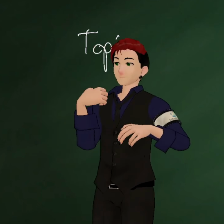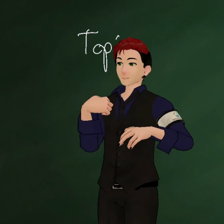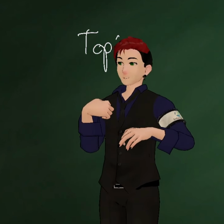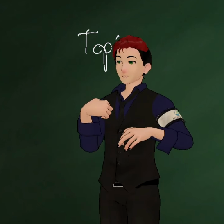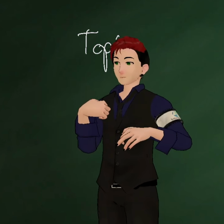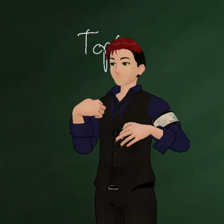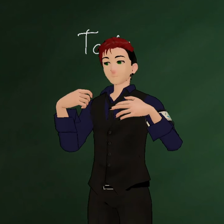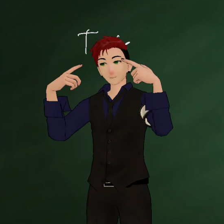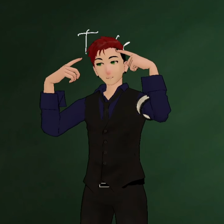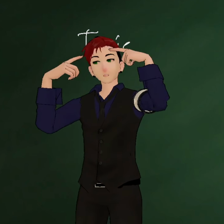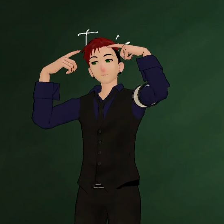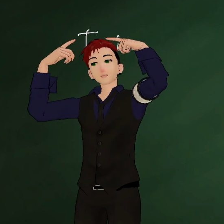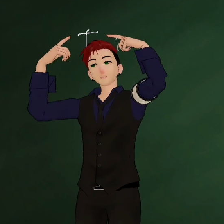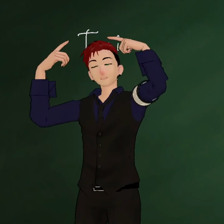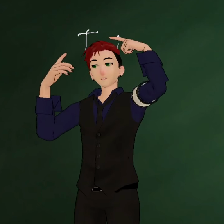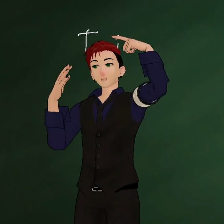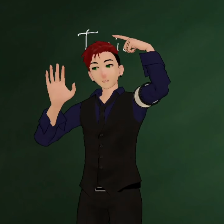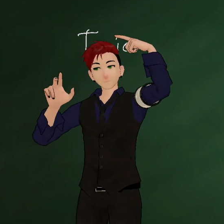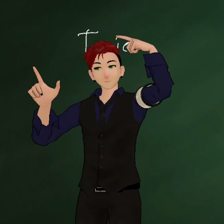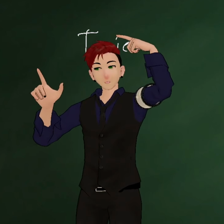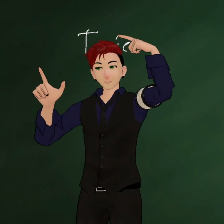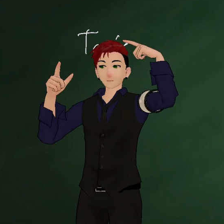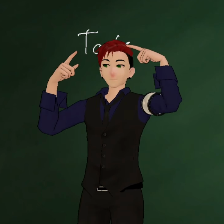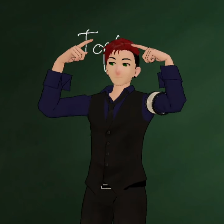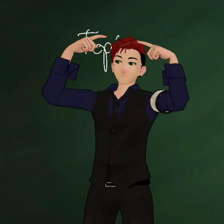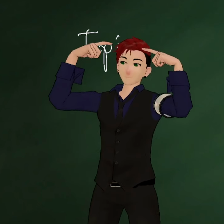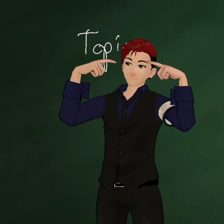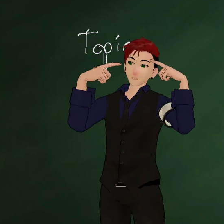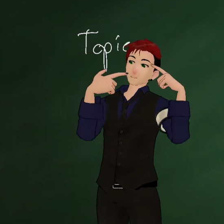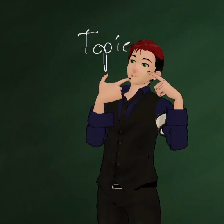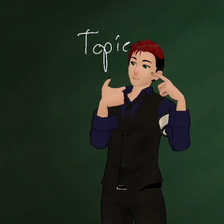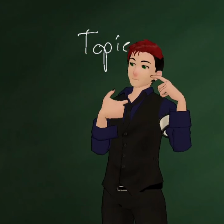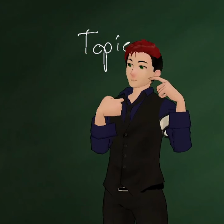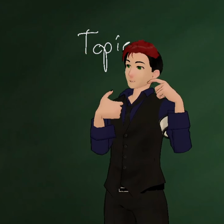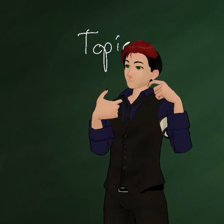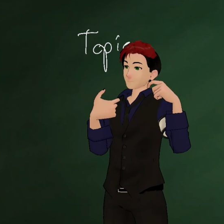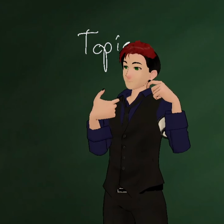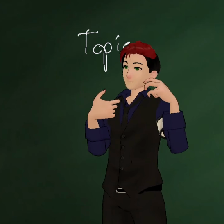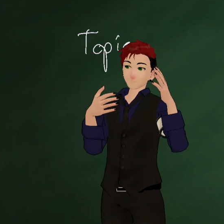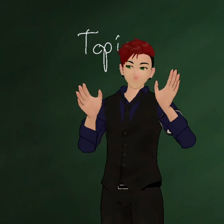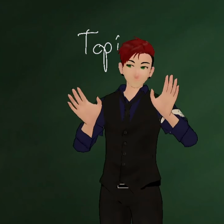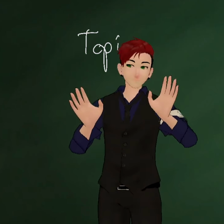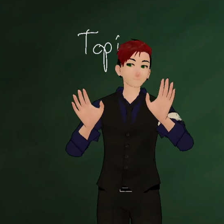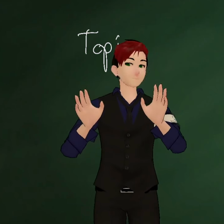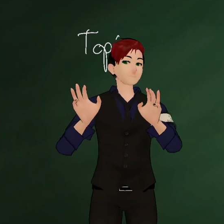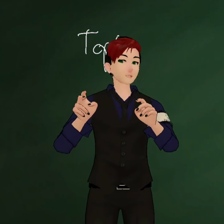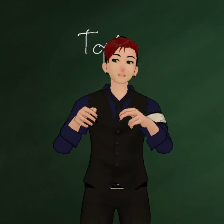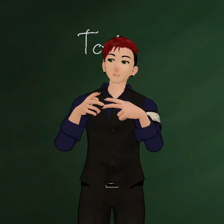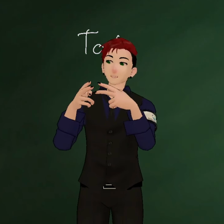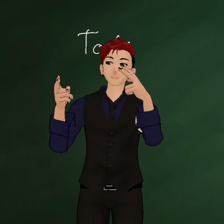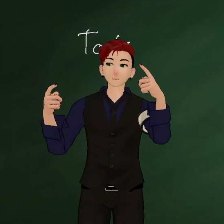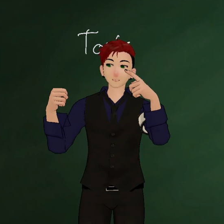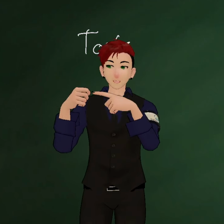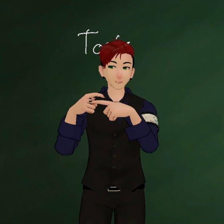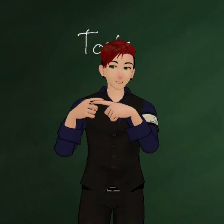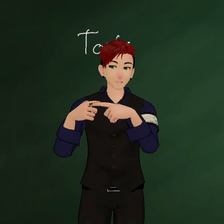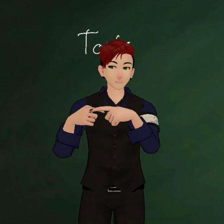is red, and my eyebrows would go up. Ball, eyebrows down, red. I can also have a very complicated